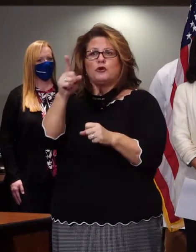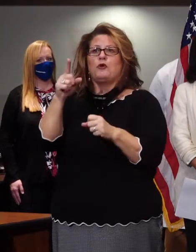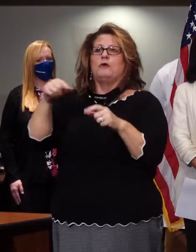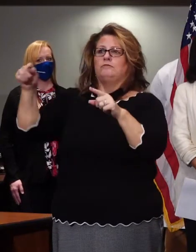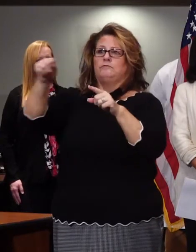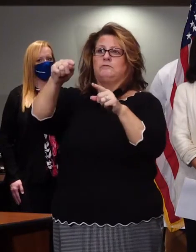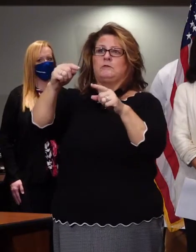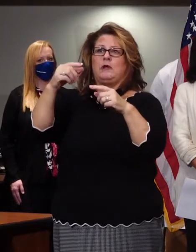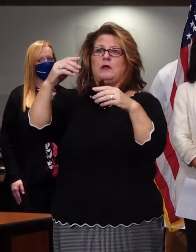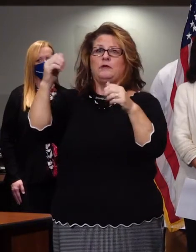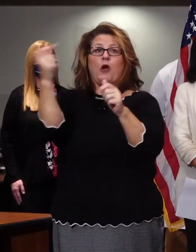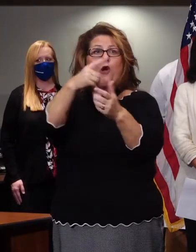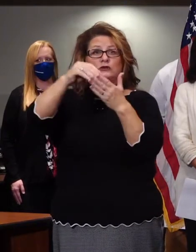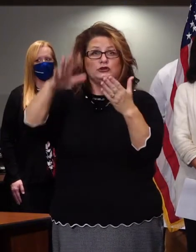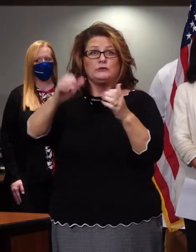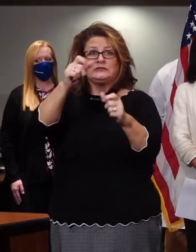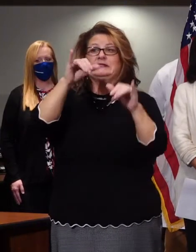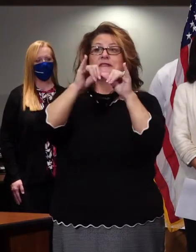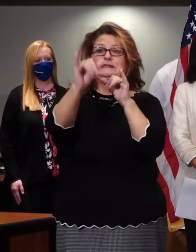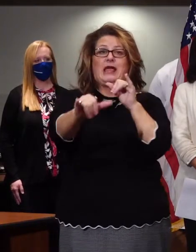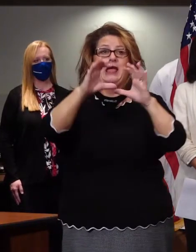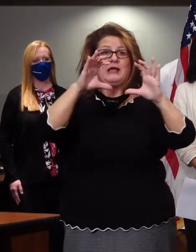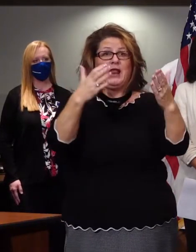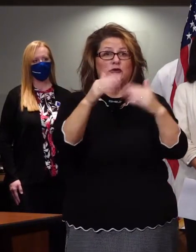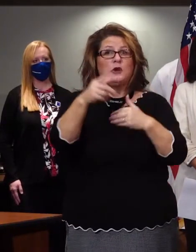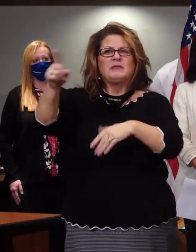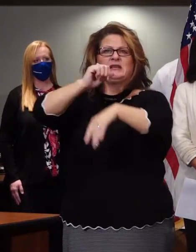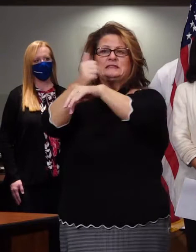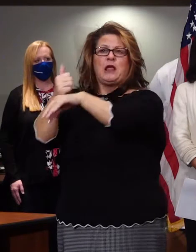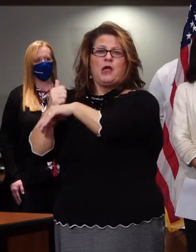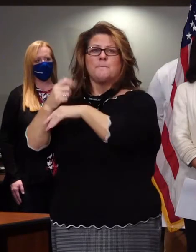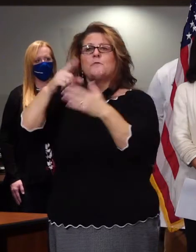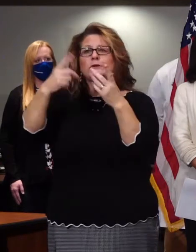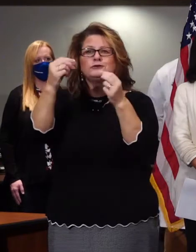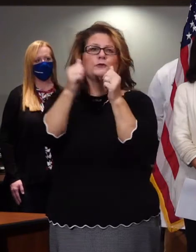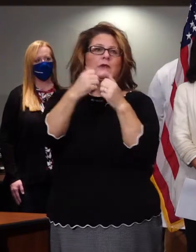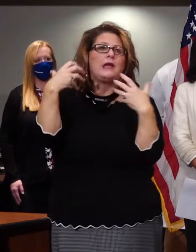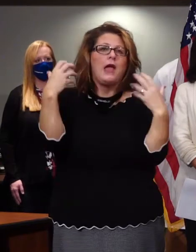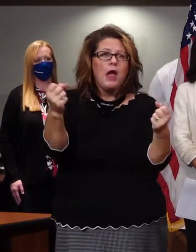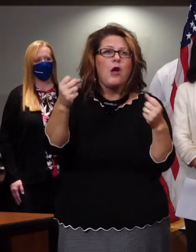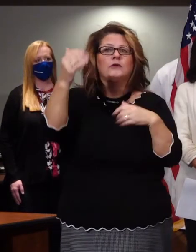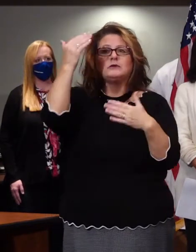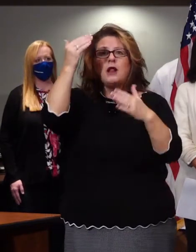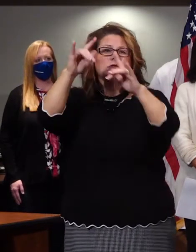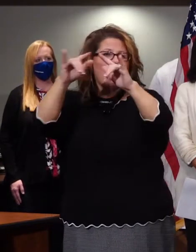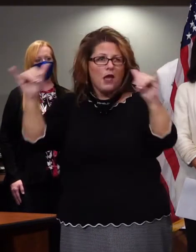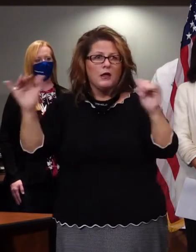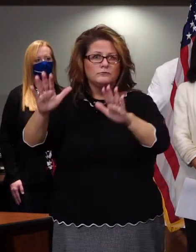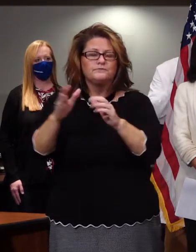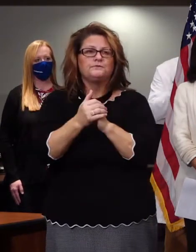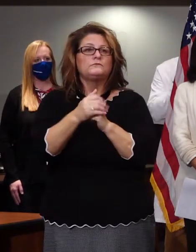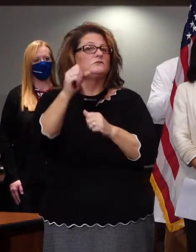in order to keep the students in the classrooms. The students, the parents, the teachers, the districts were